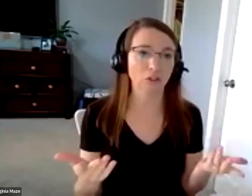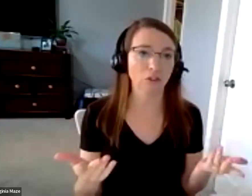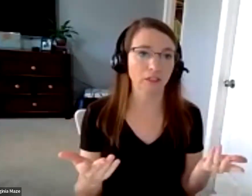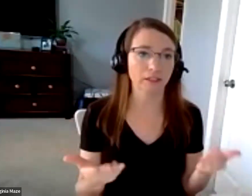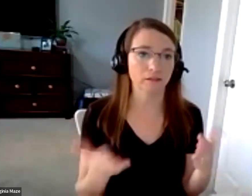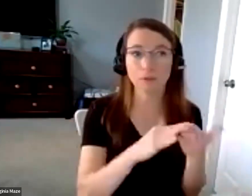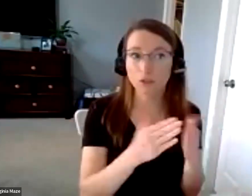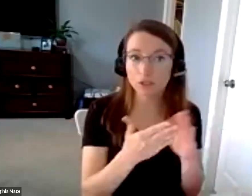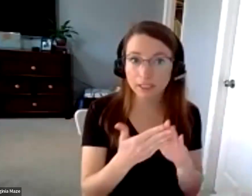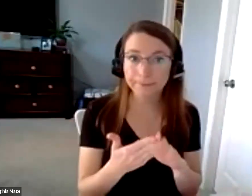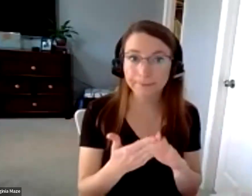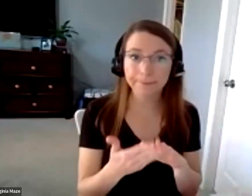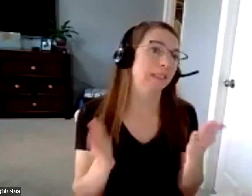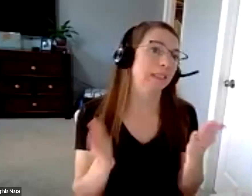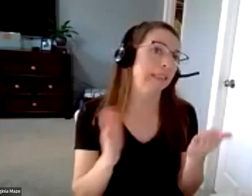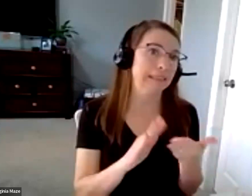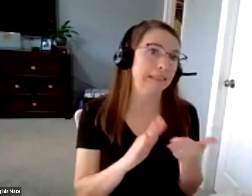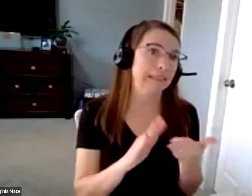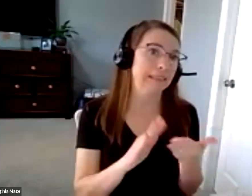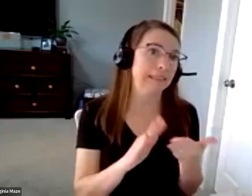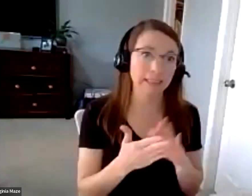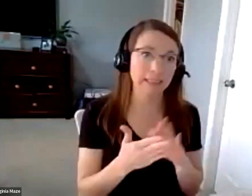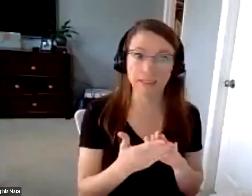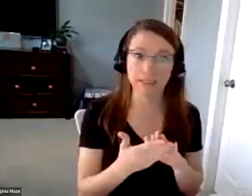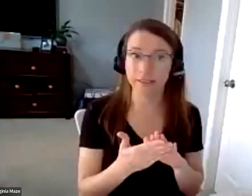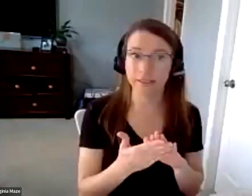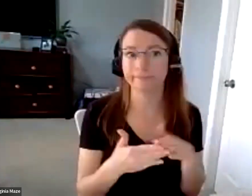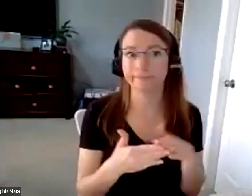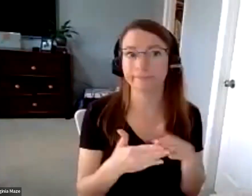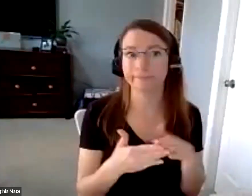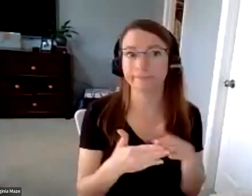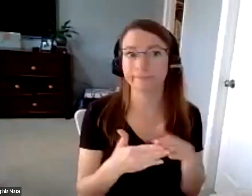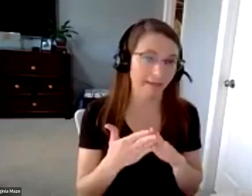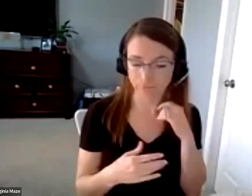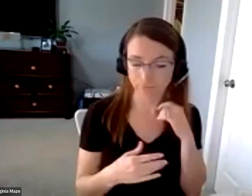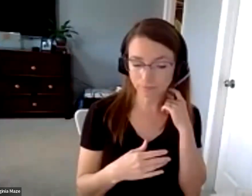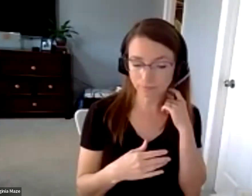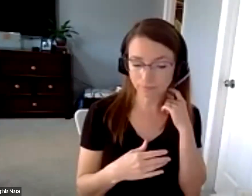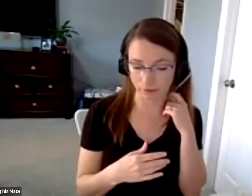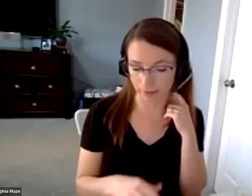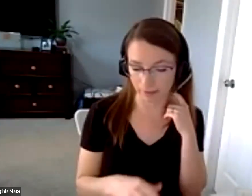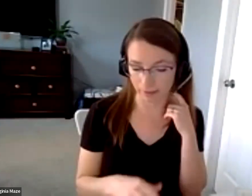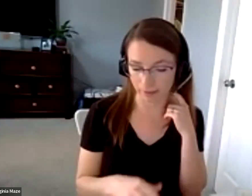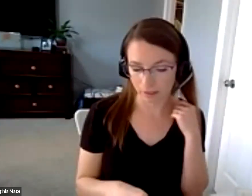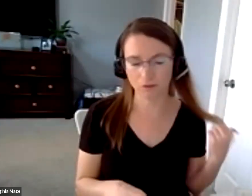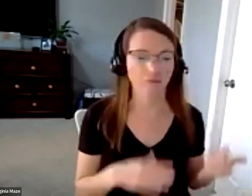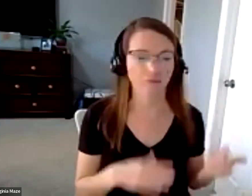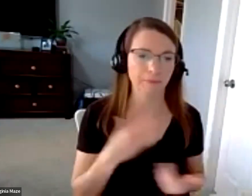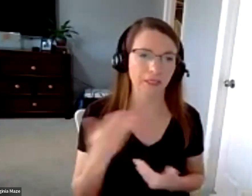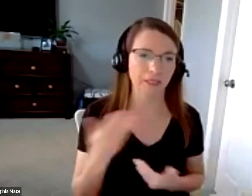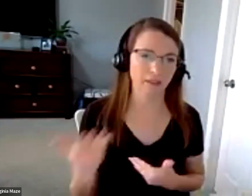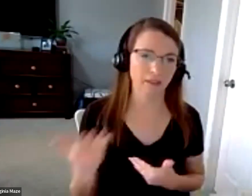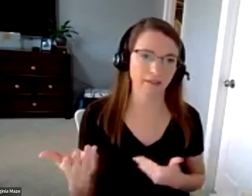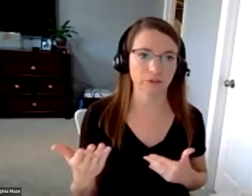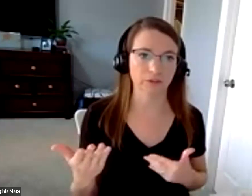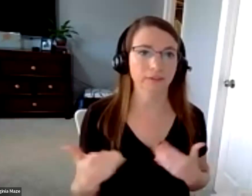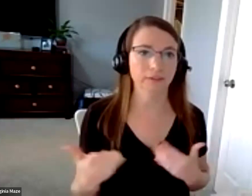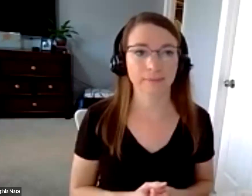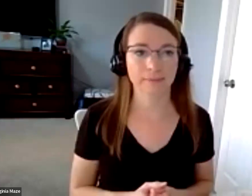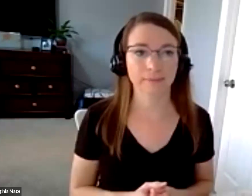can also mean community. So community, city, town. Virginia. Right. You don't know if I'm contact clues.